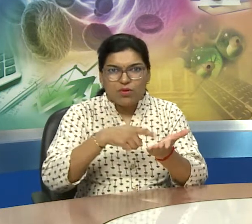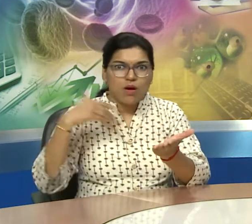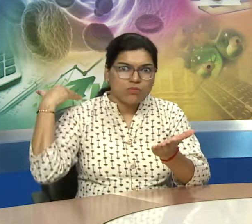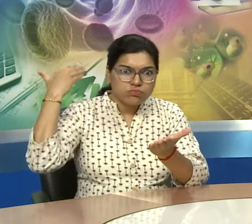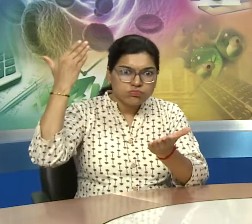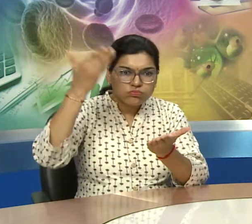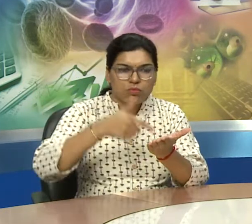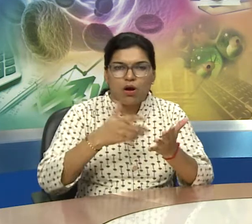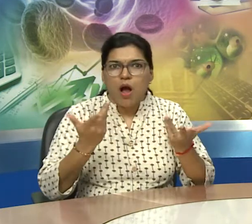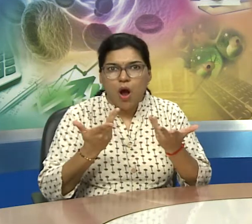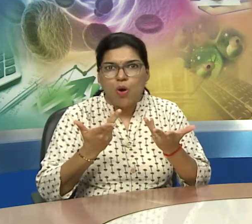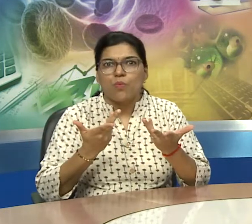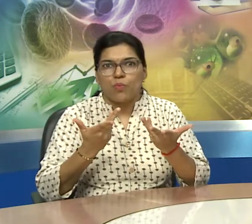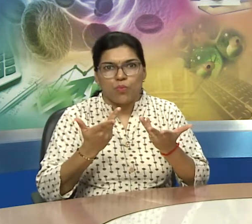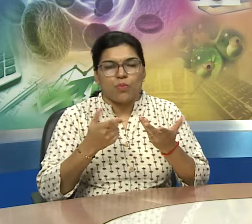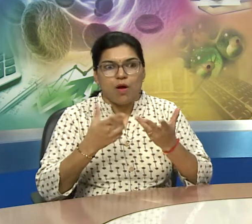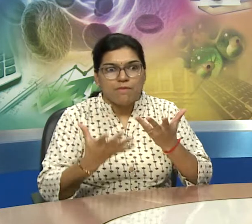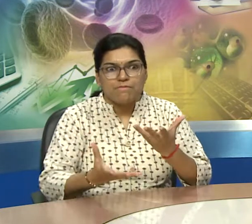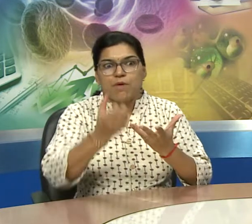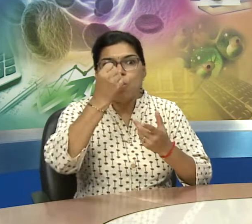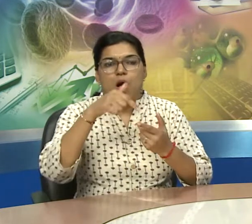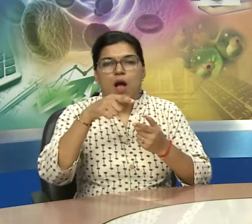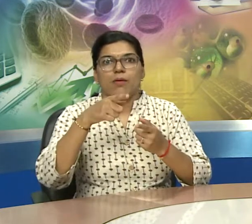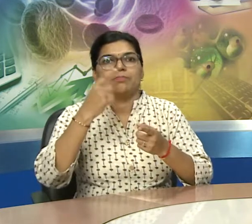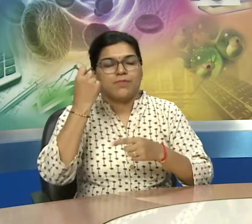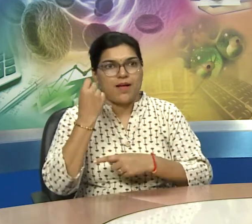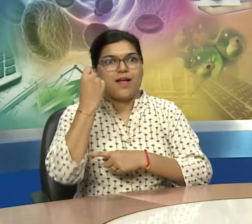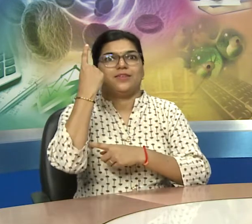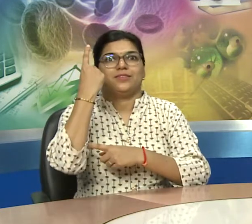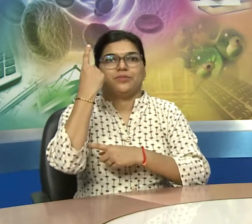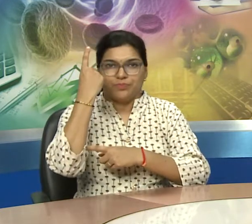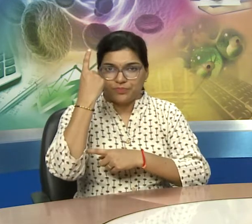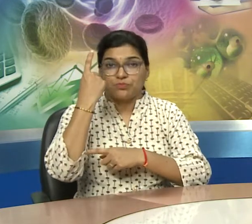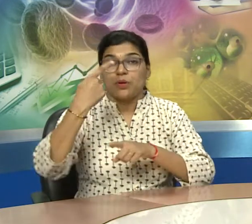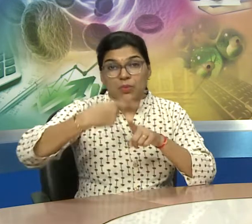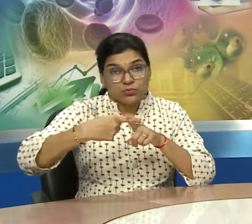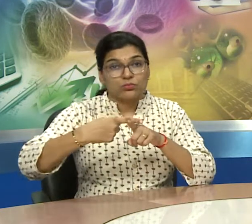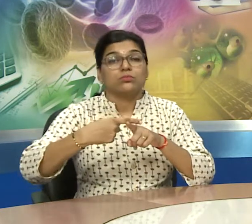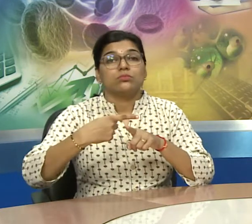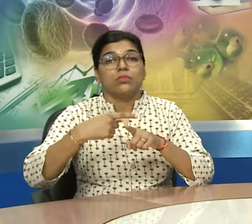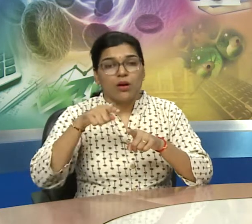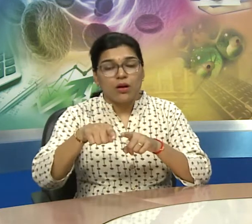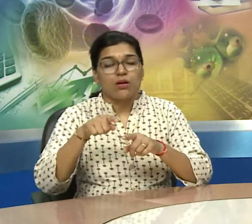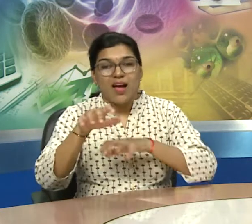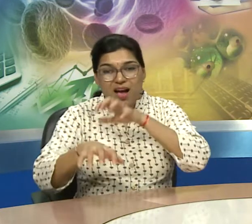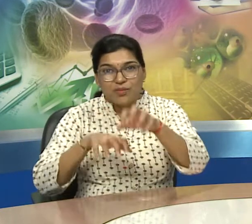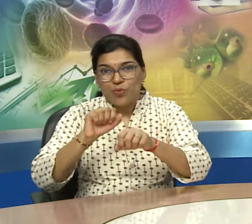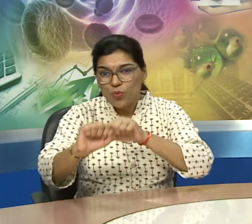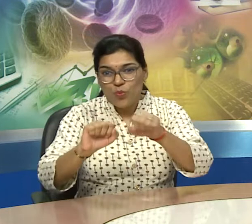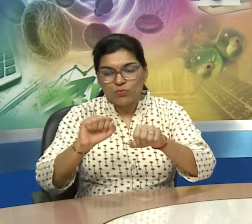was discovered, and how evolution of agriculture and domestication of animals took